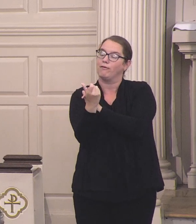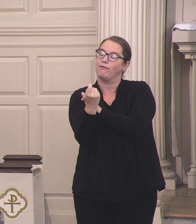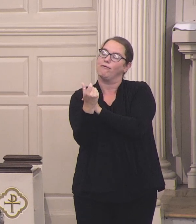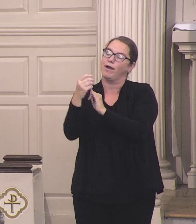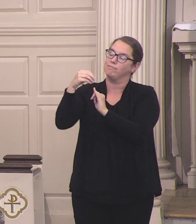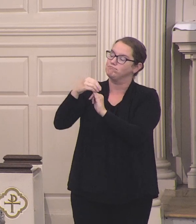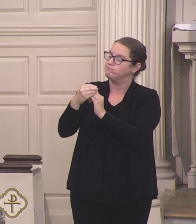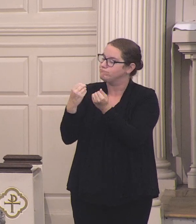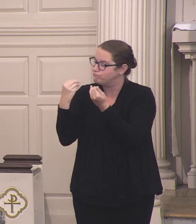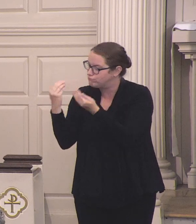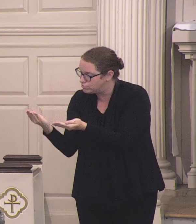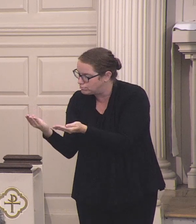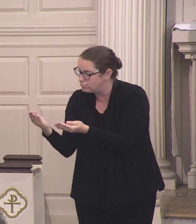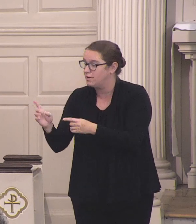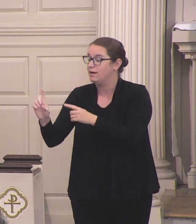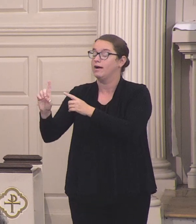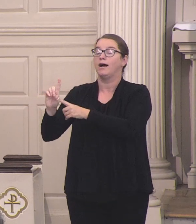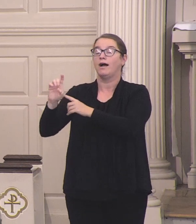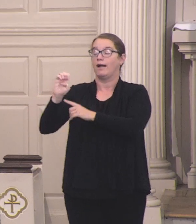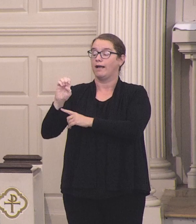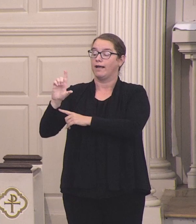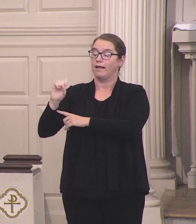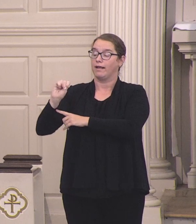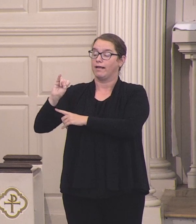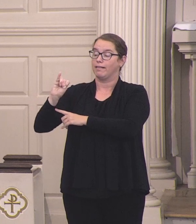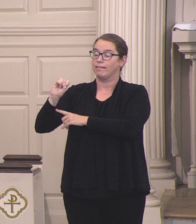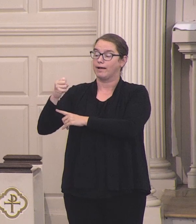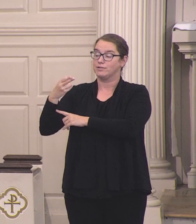Elisha said, "Give it to the people to eat."